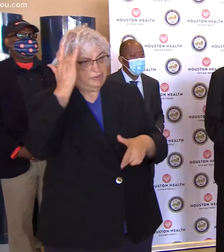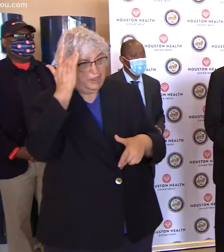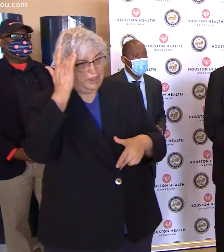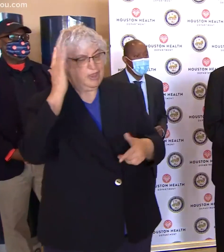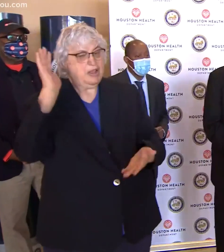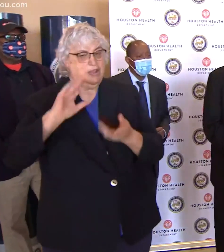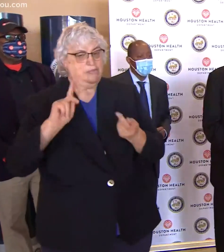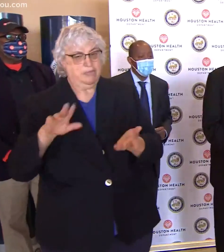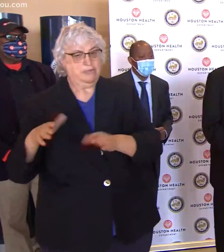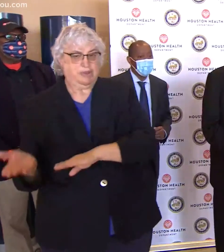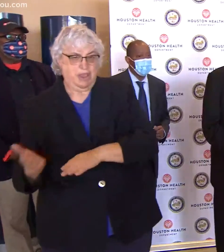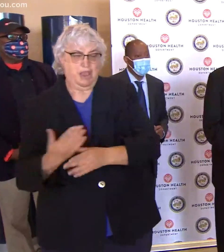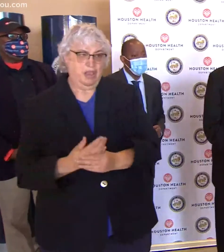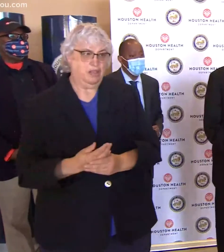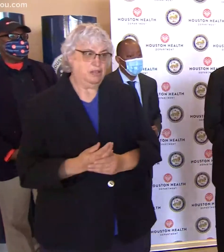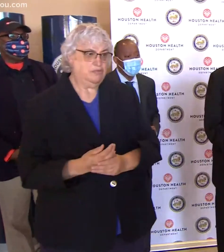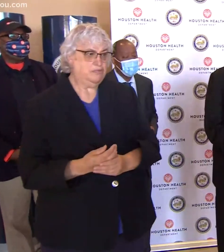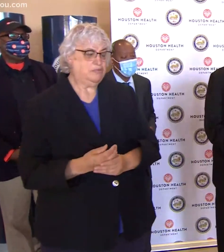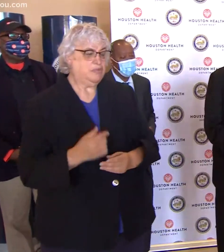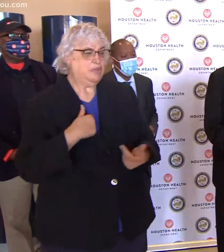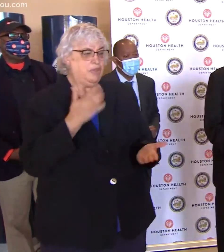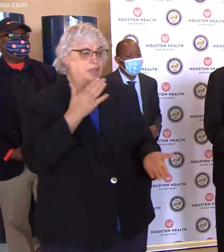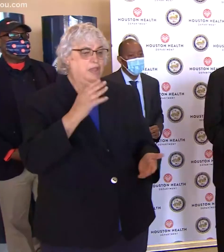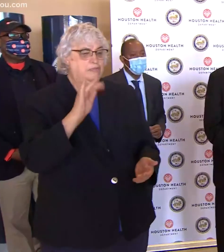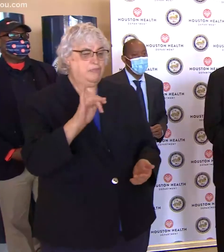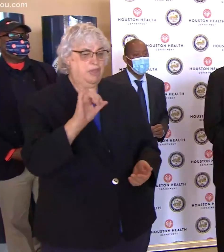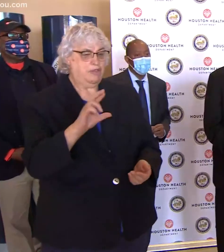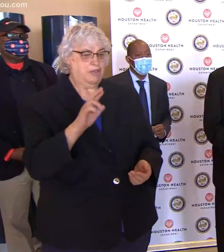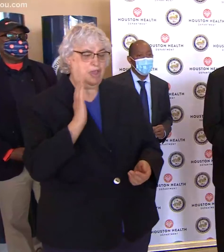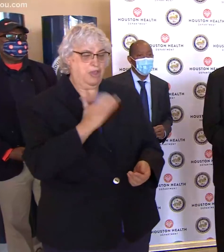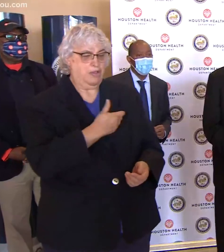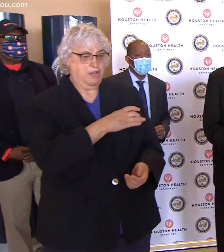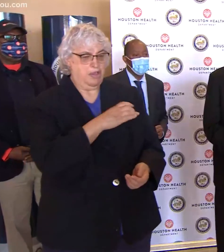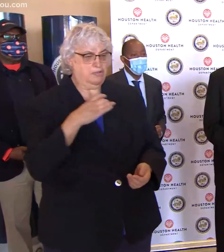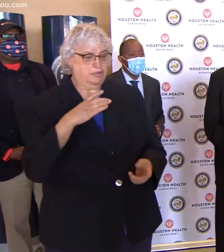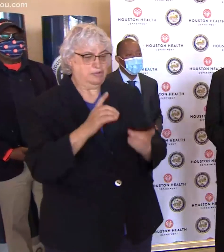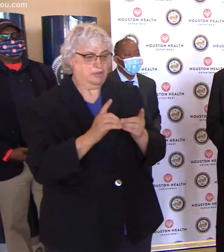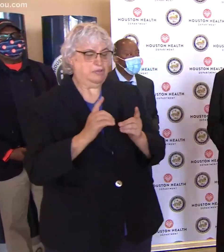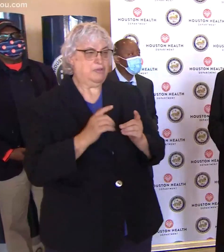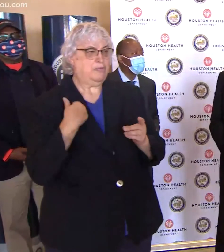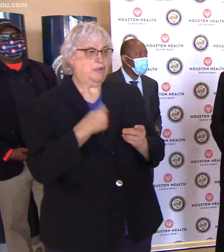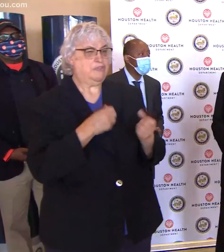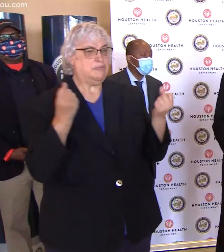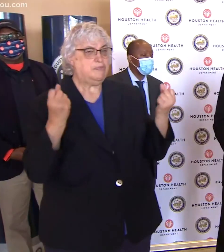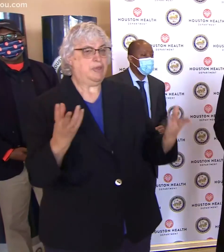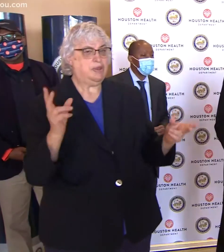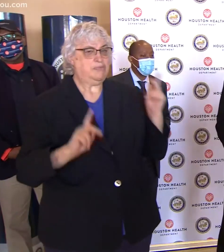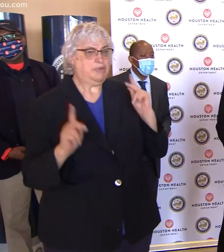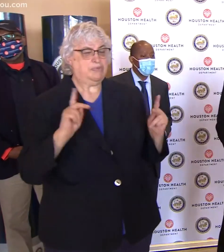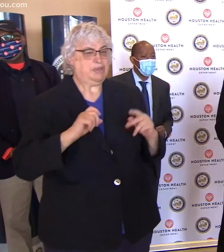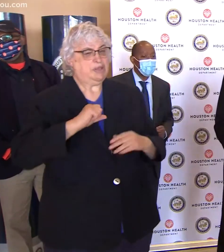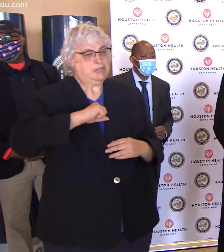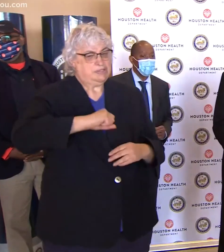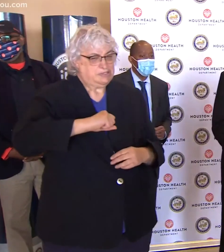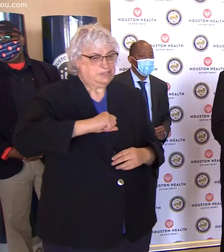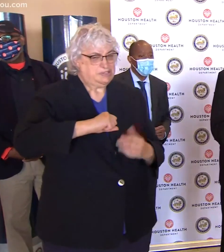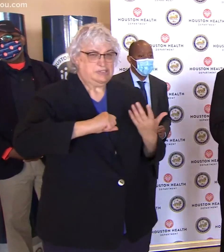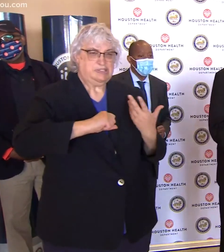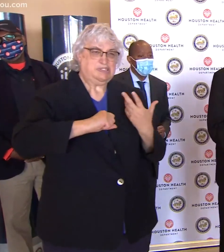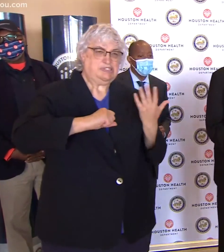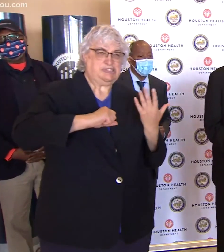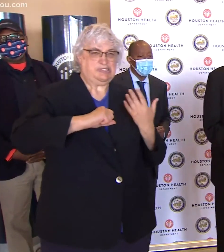for opening the first site in the congressional district, where we do have a lot of people who have been hesitant.